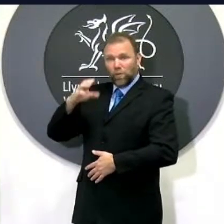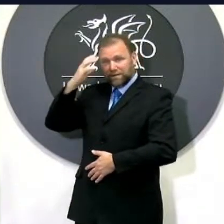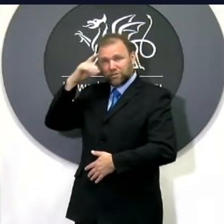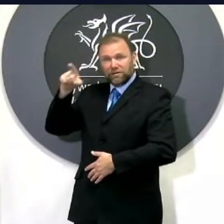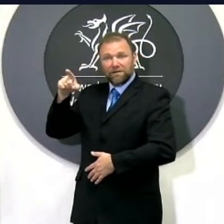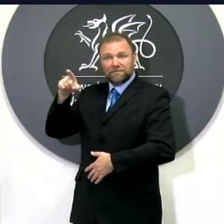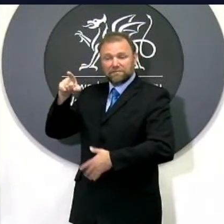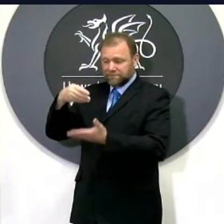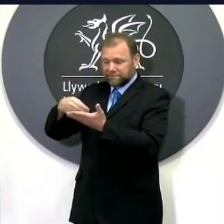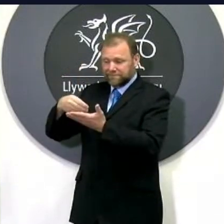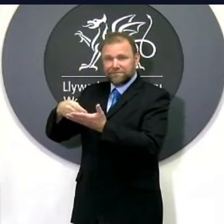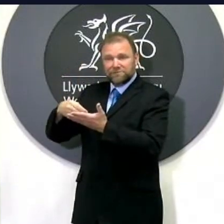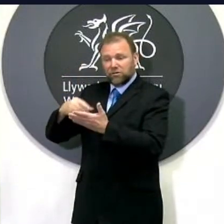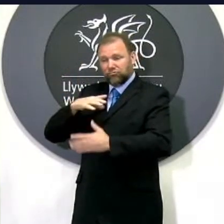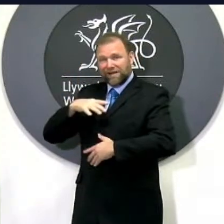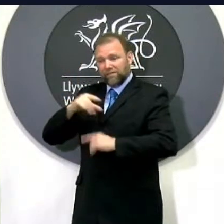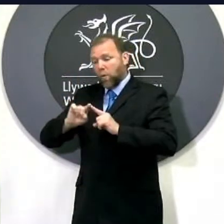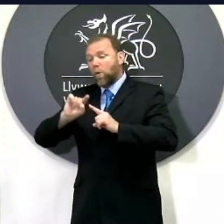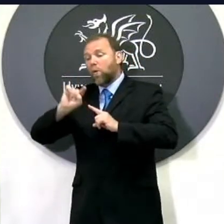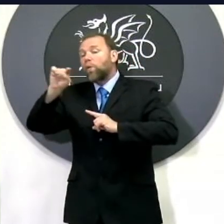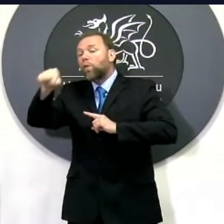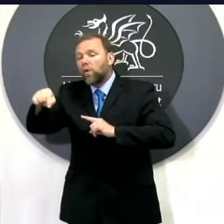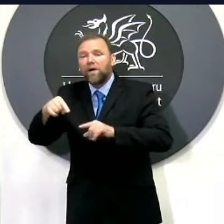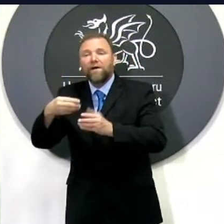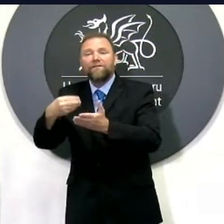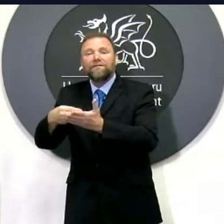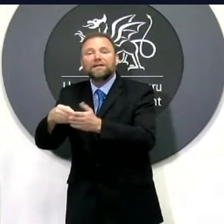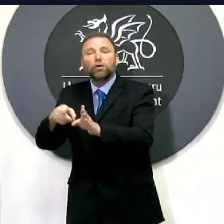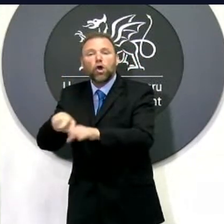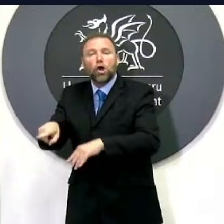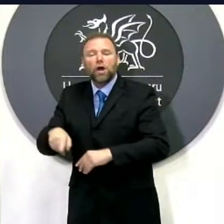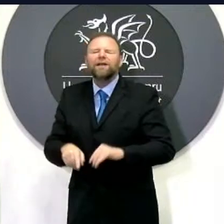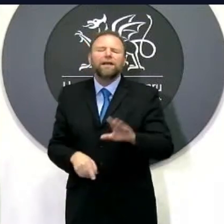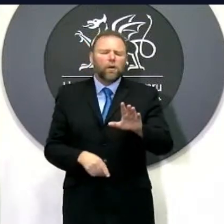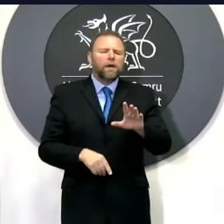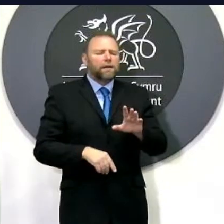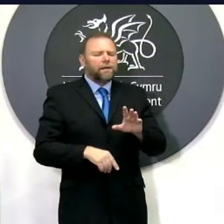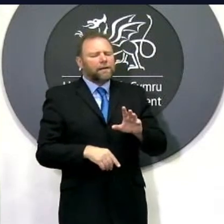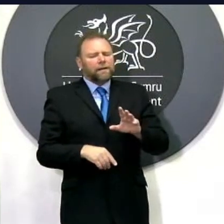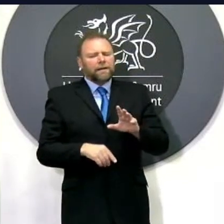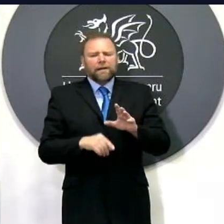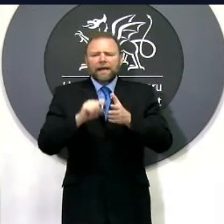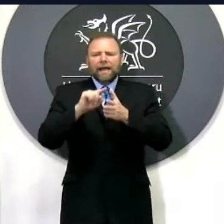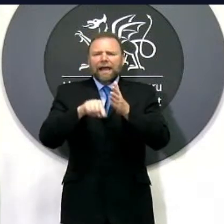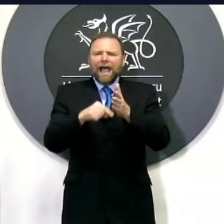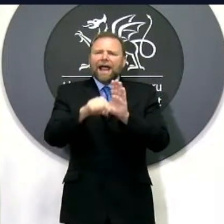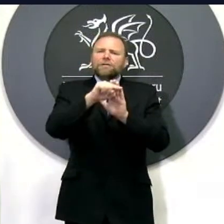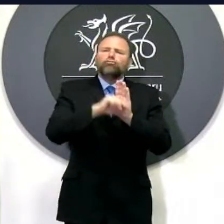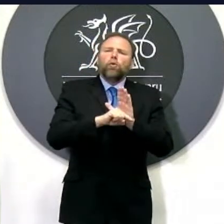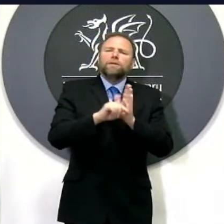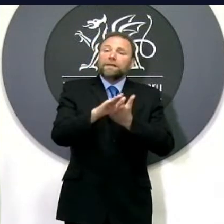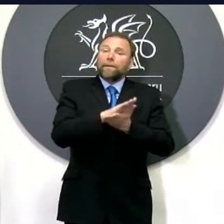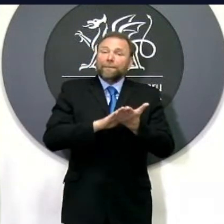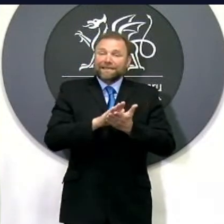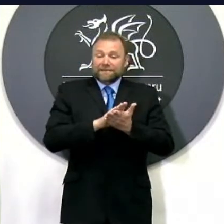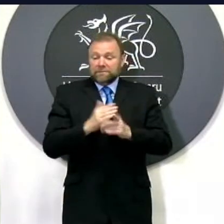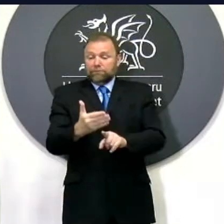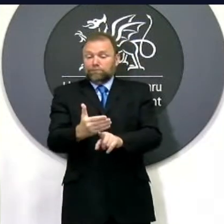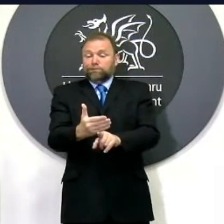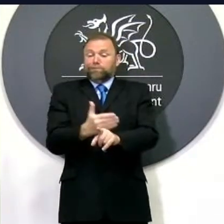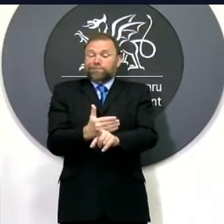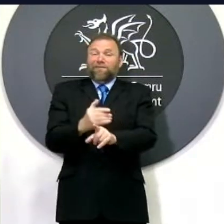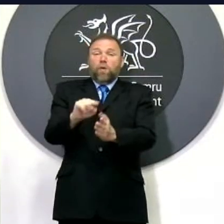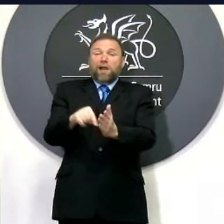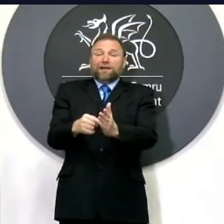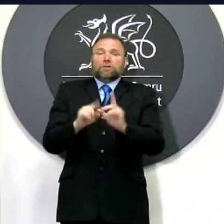next financial year. Now, election rules preclude us from making decisions during the pre-election